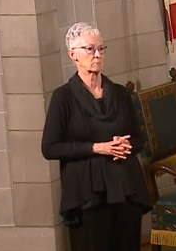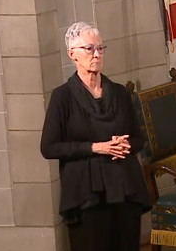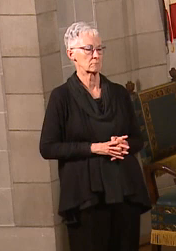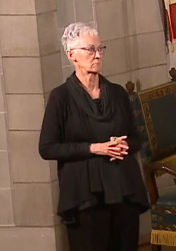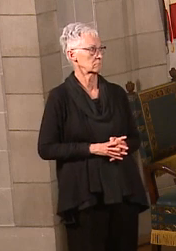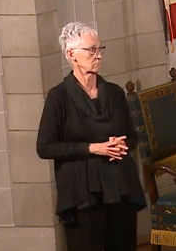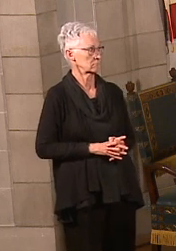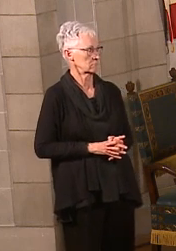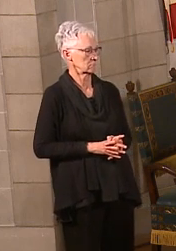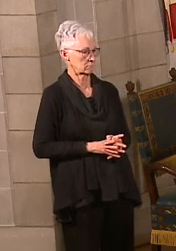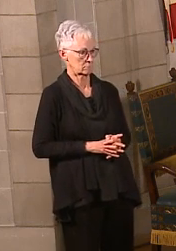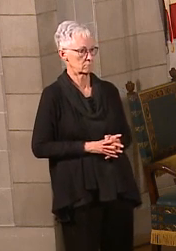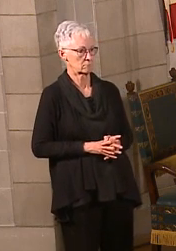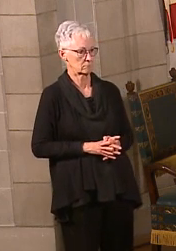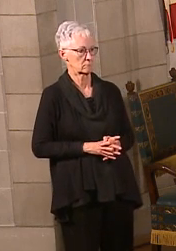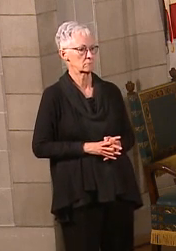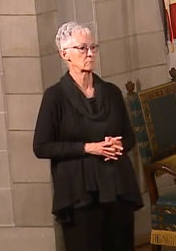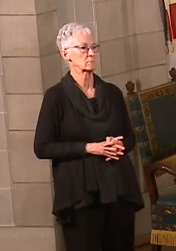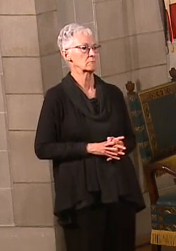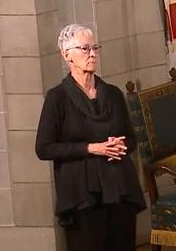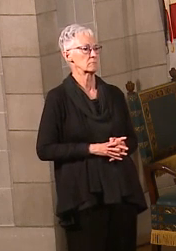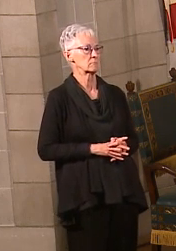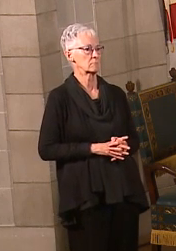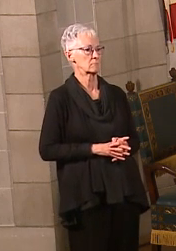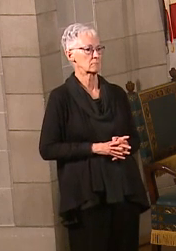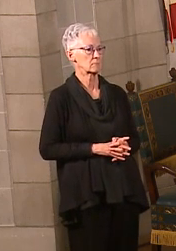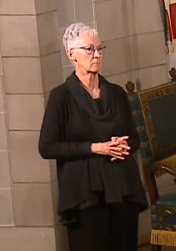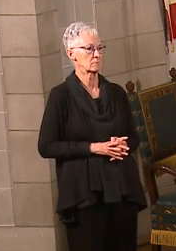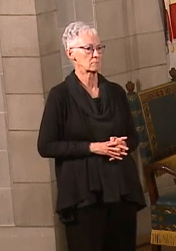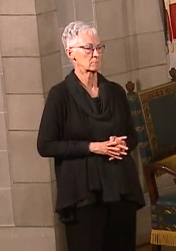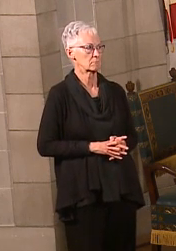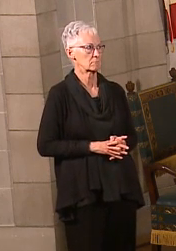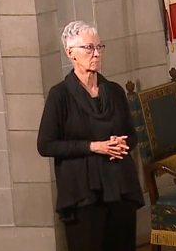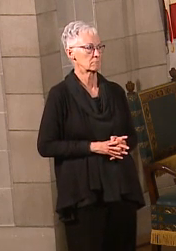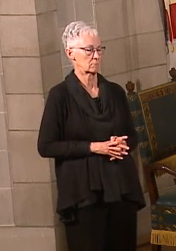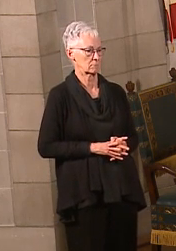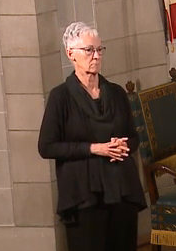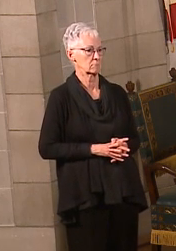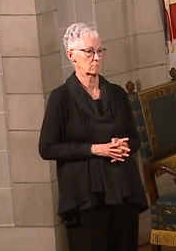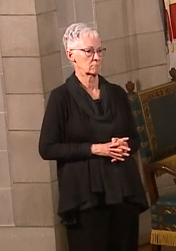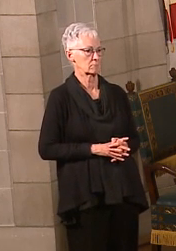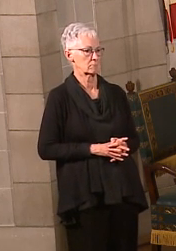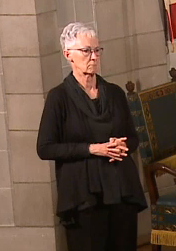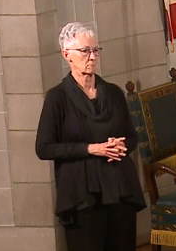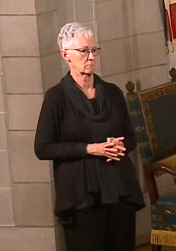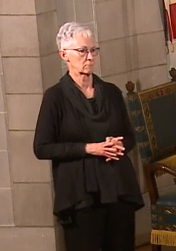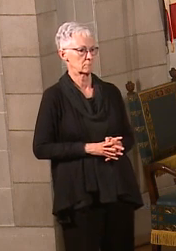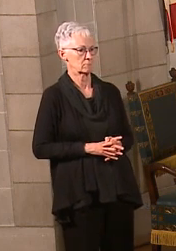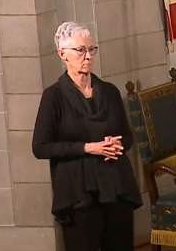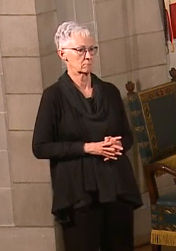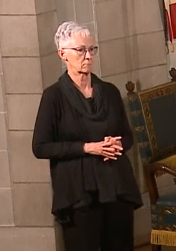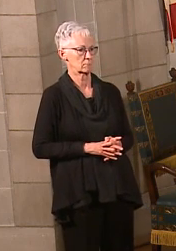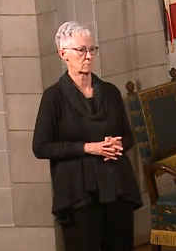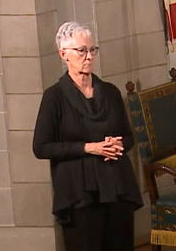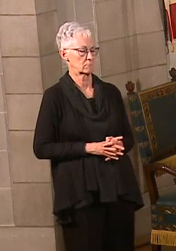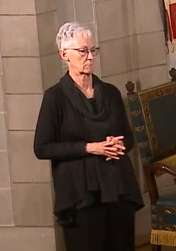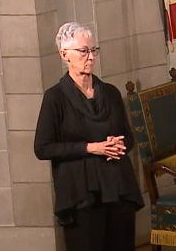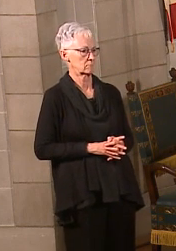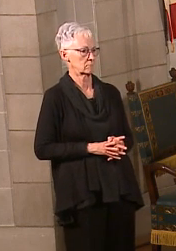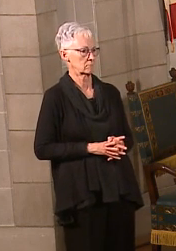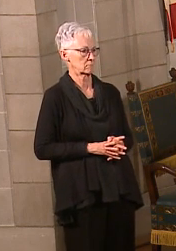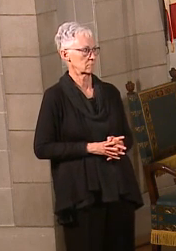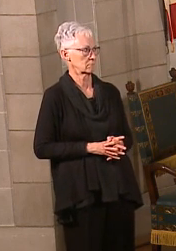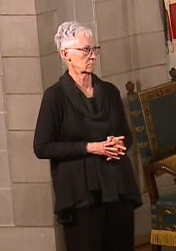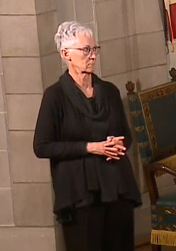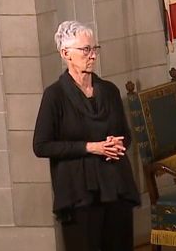kind of have. The lodging, yeah. The lodging and things like that. How is that paid for? And also, is that extended to like correctional workers as